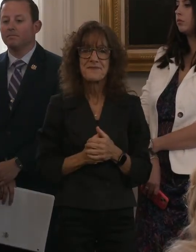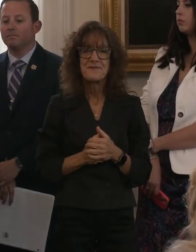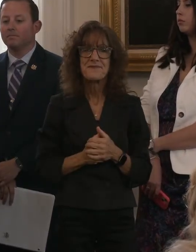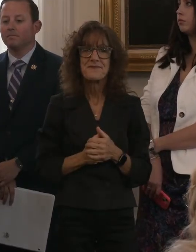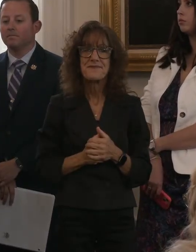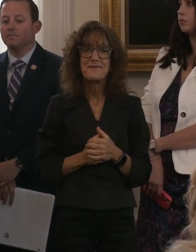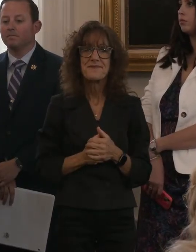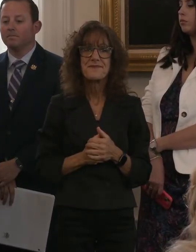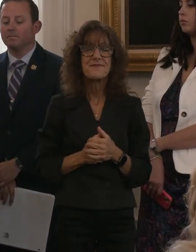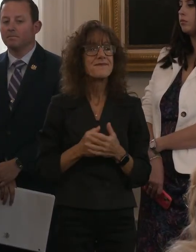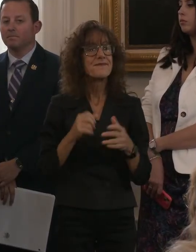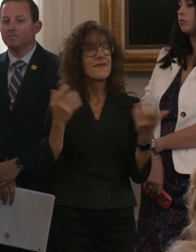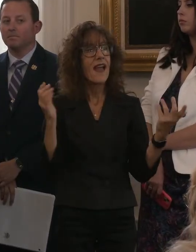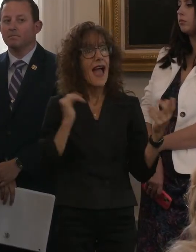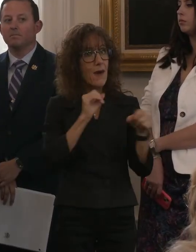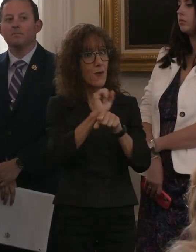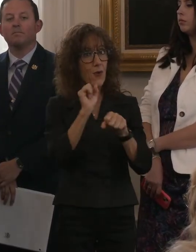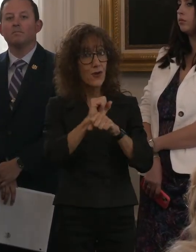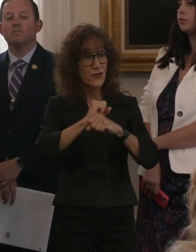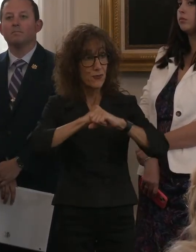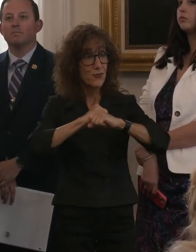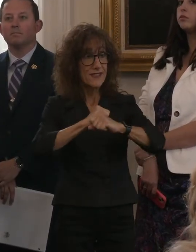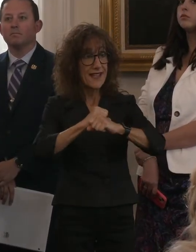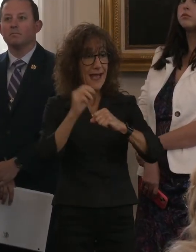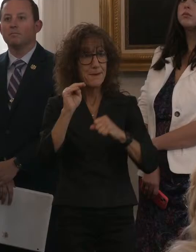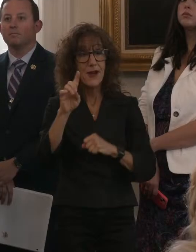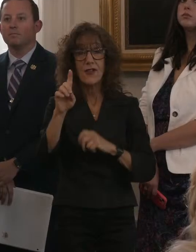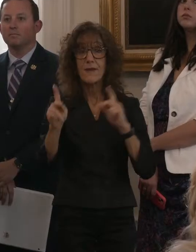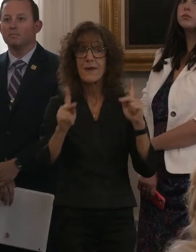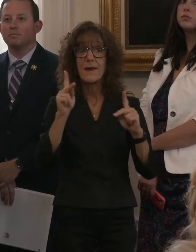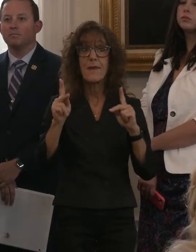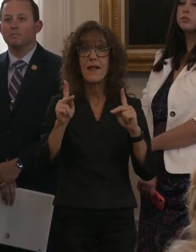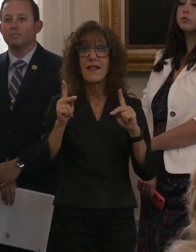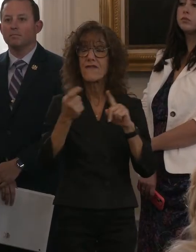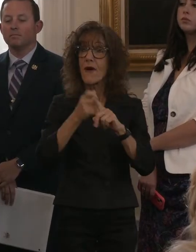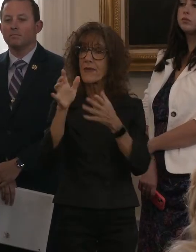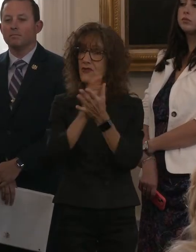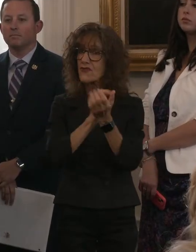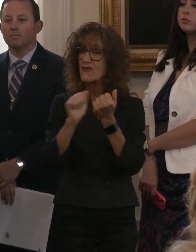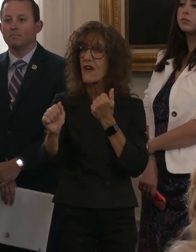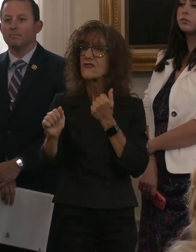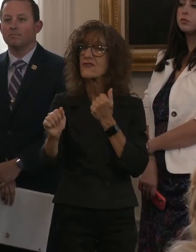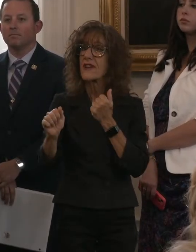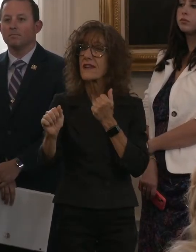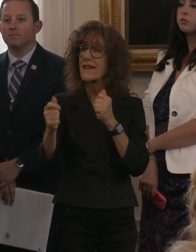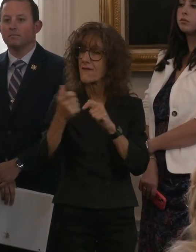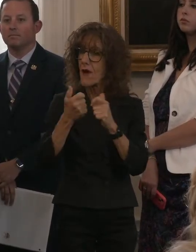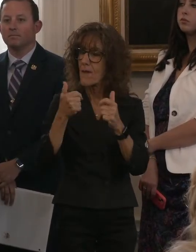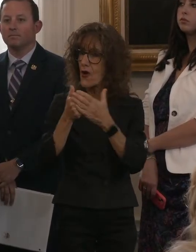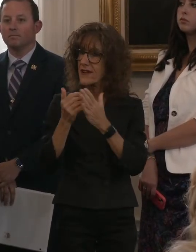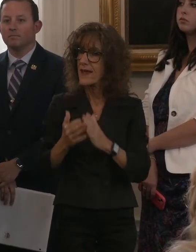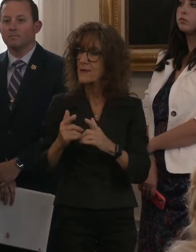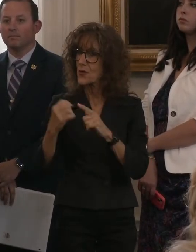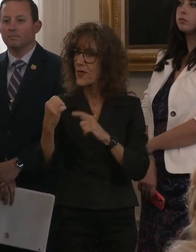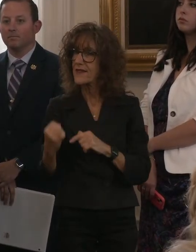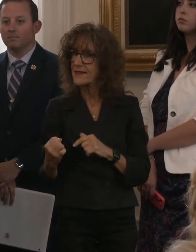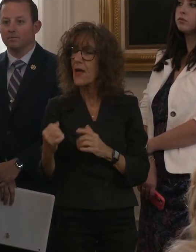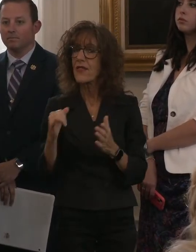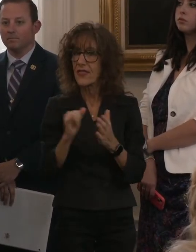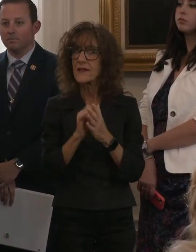So our work to protect Marylanders from the ravages that we are seeing from our neighbors to the south is only just the